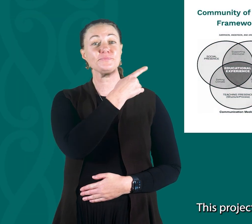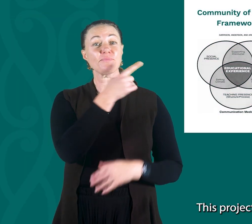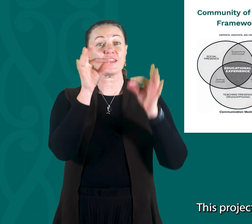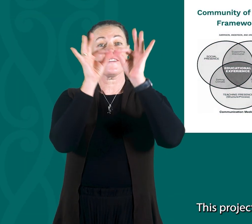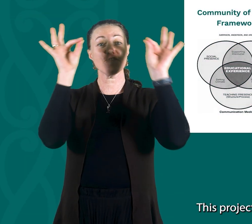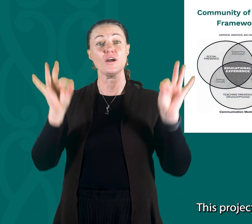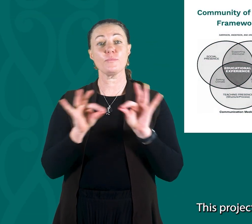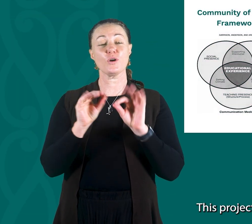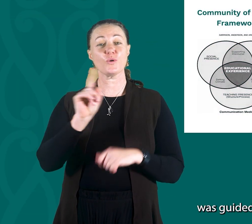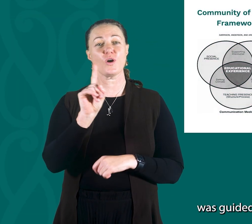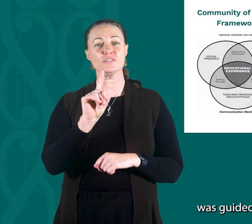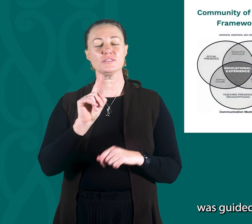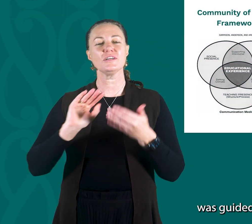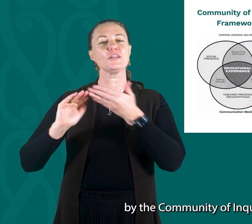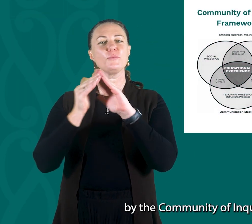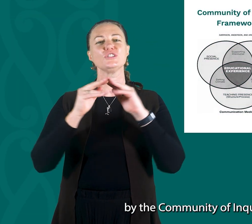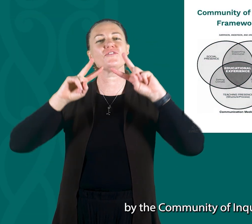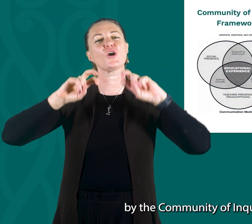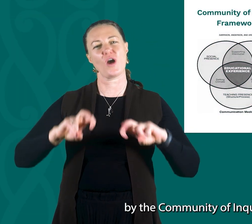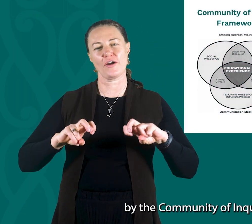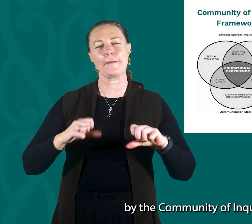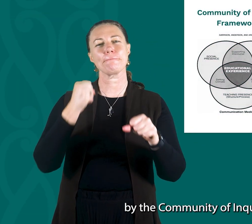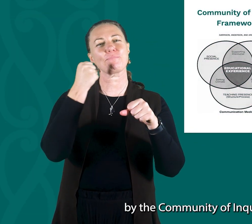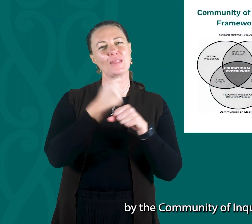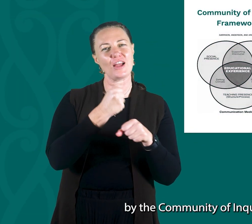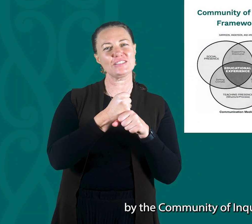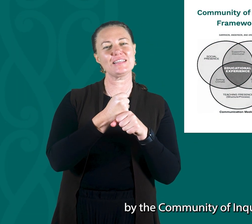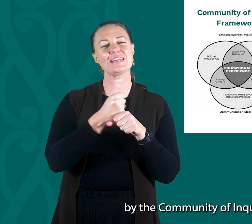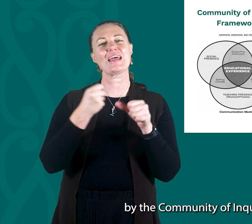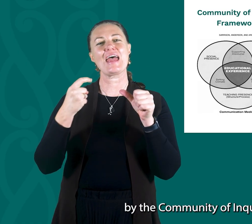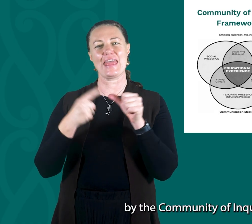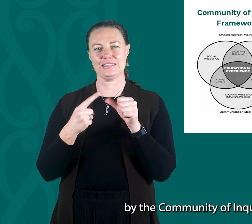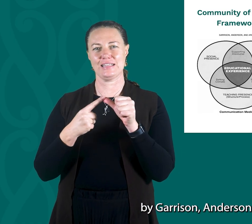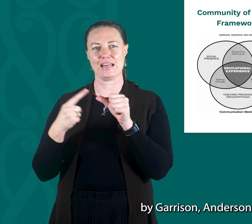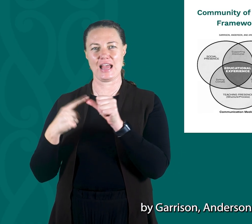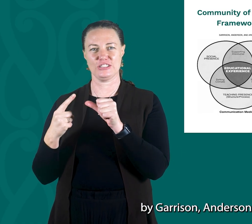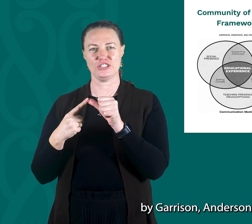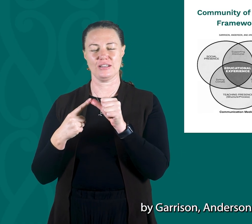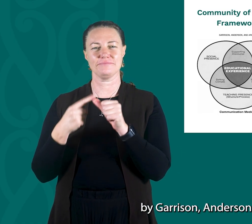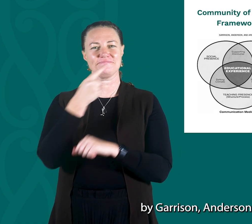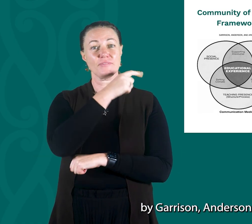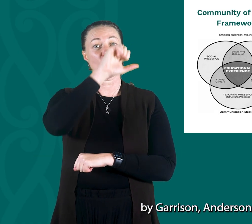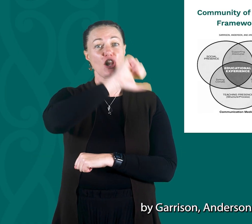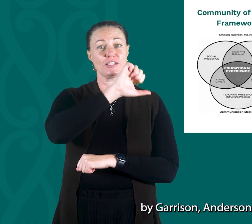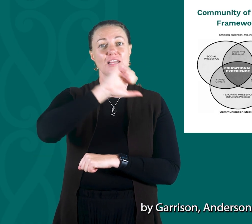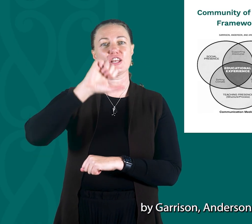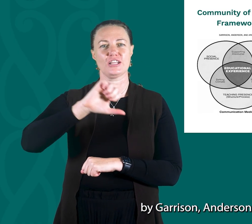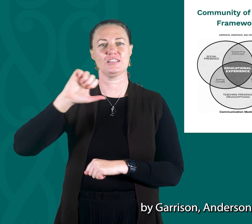This project was guided by the Community of Inquiry framework by Garrison, Anderson and